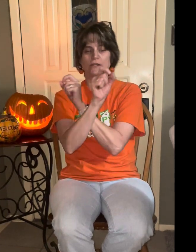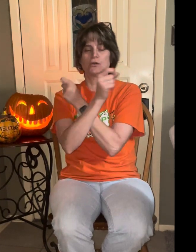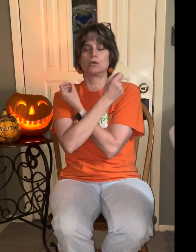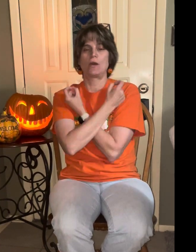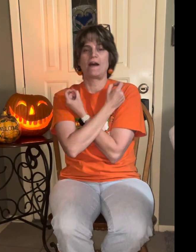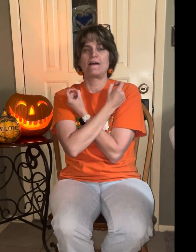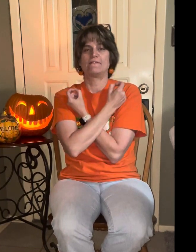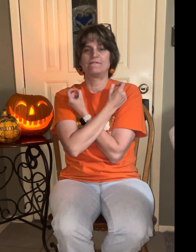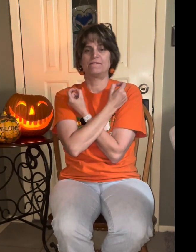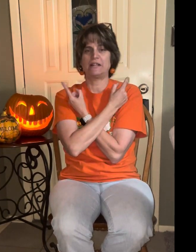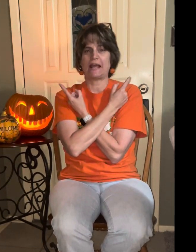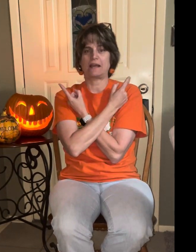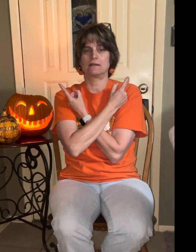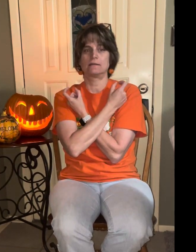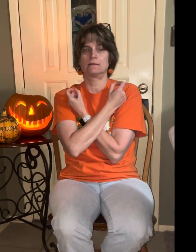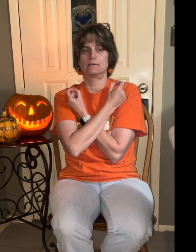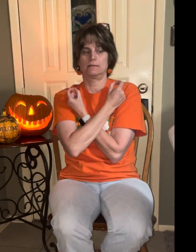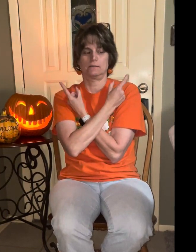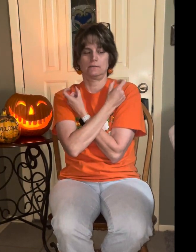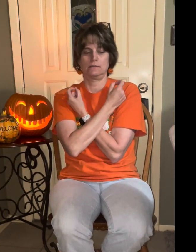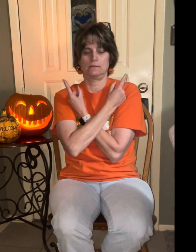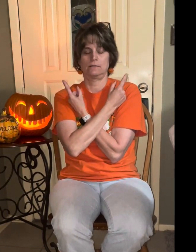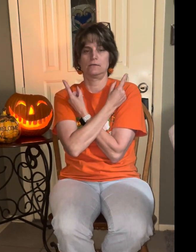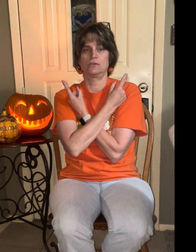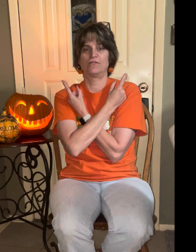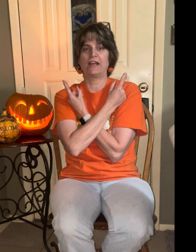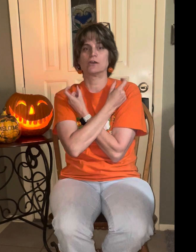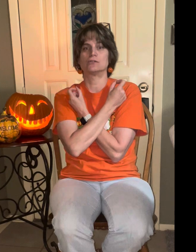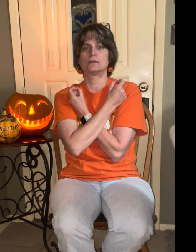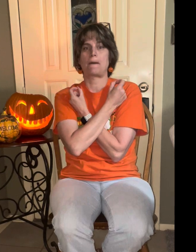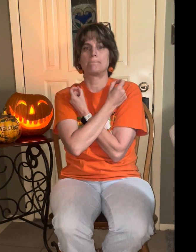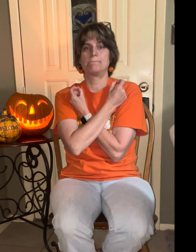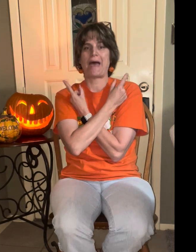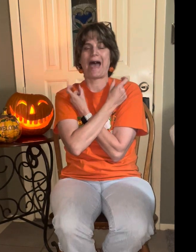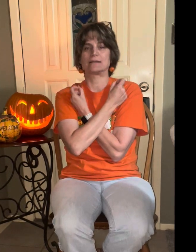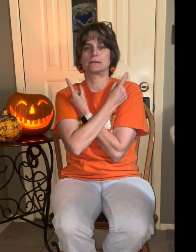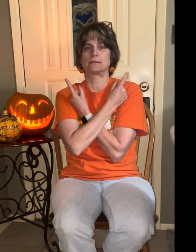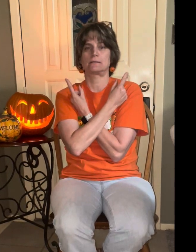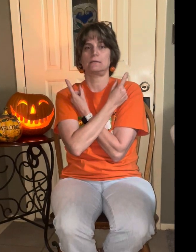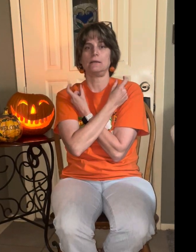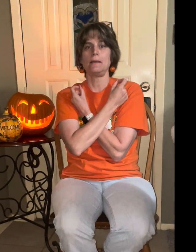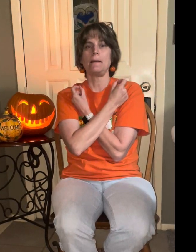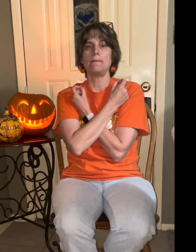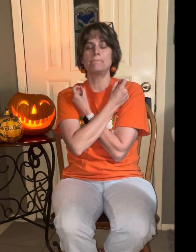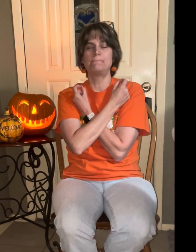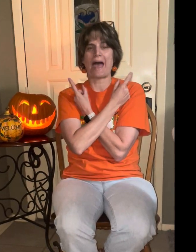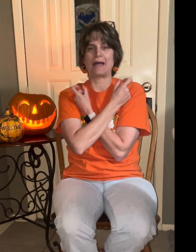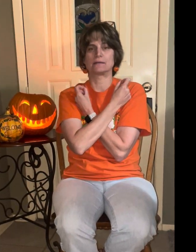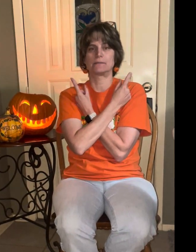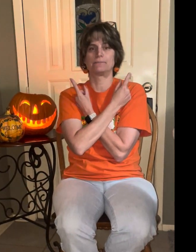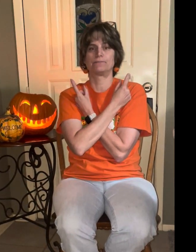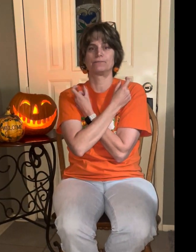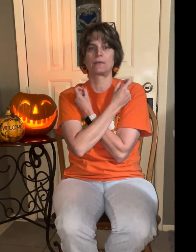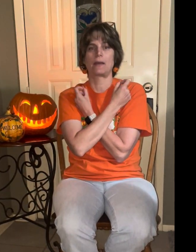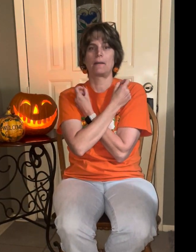to flick your fingers. Bat, bat,